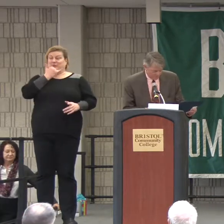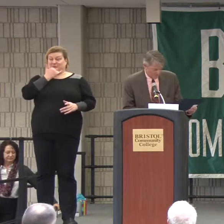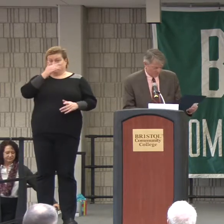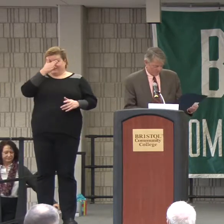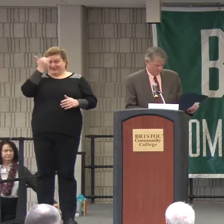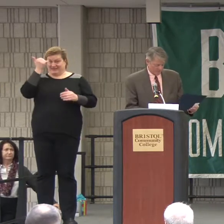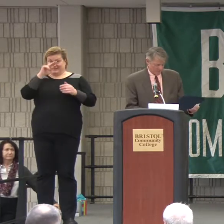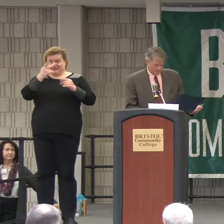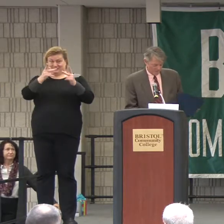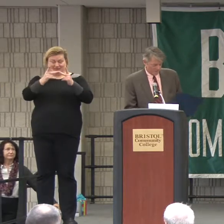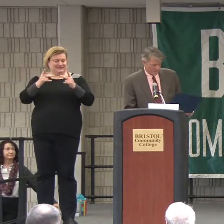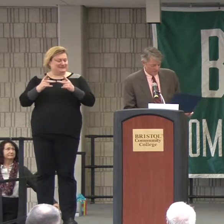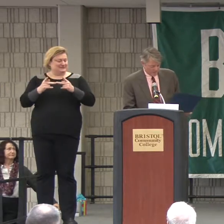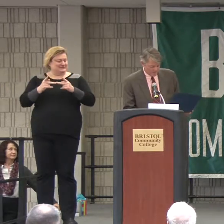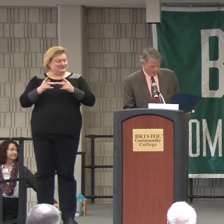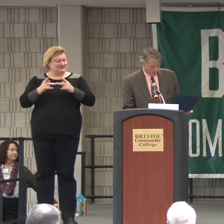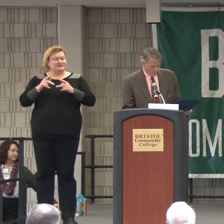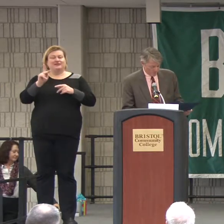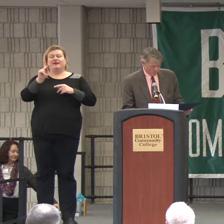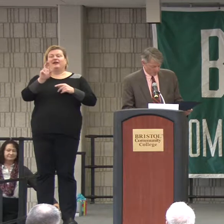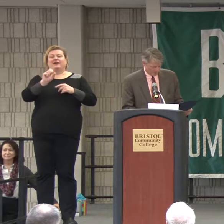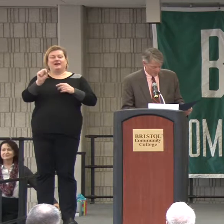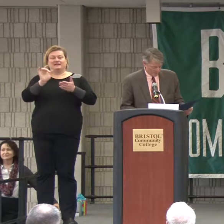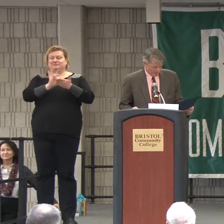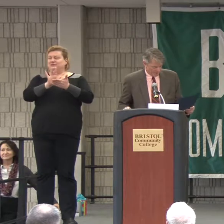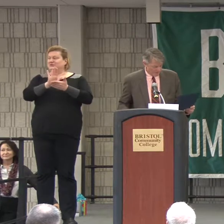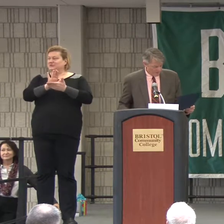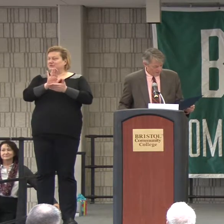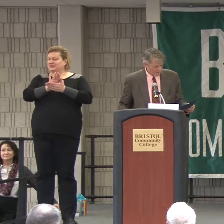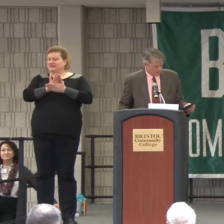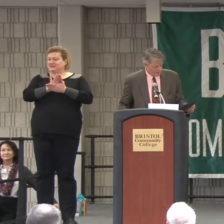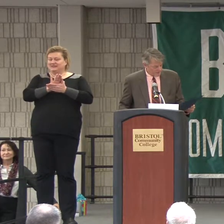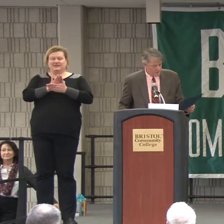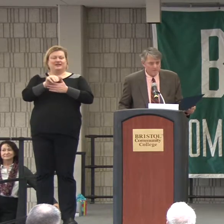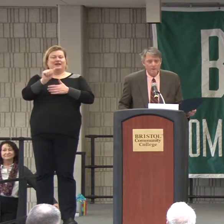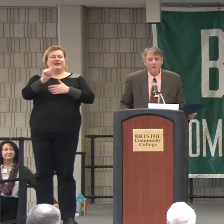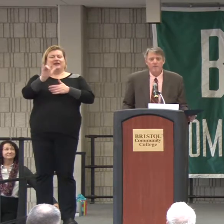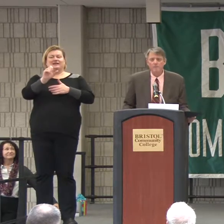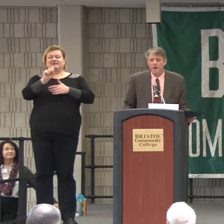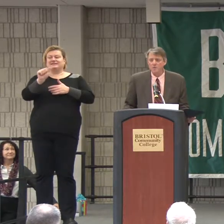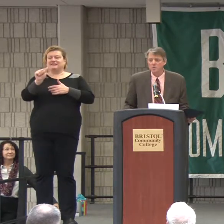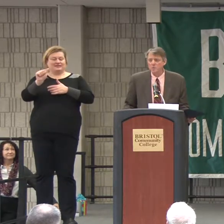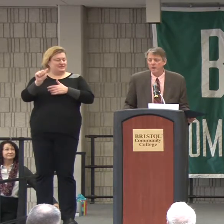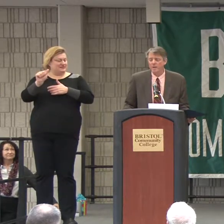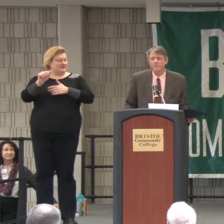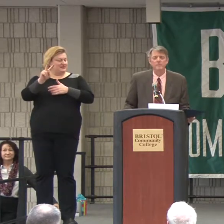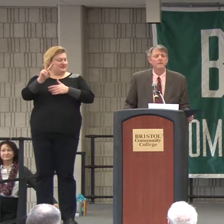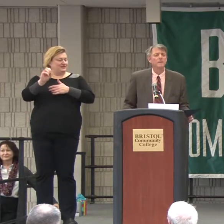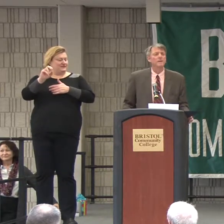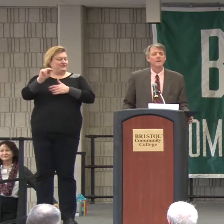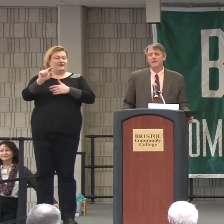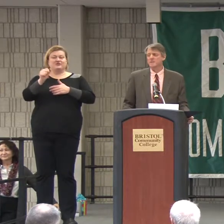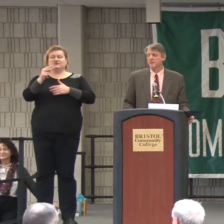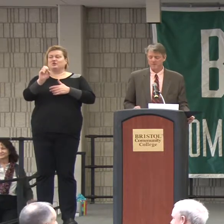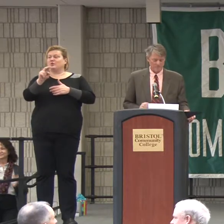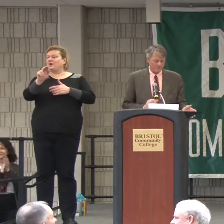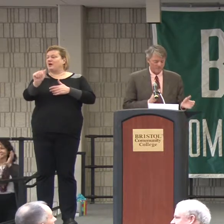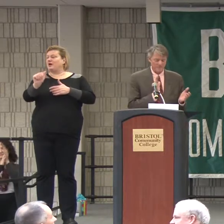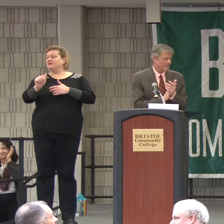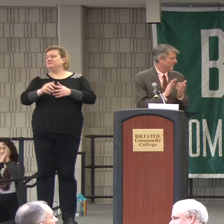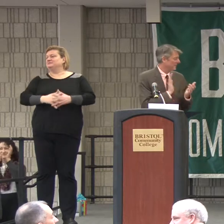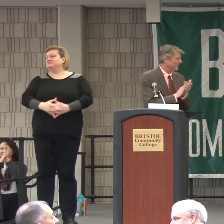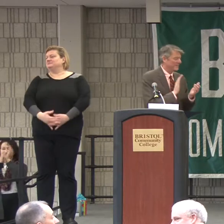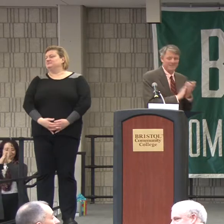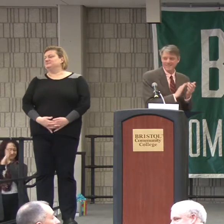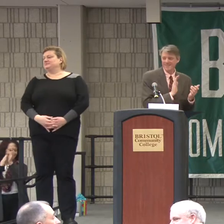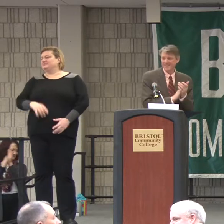Second place from Cuss Middle School, Alyssa Vangsuna. Alyssa.